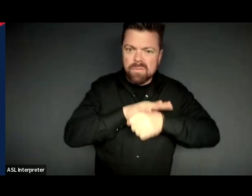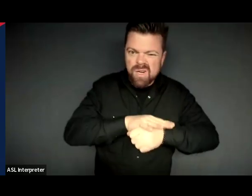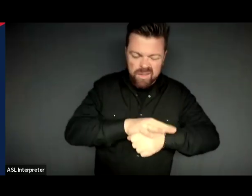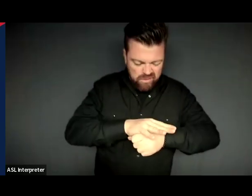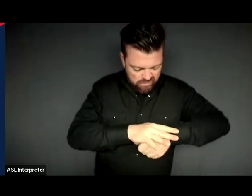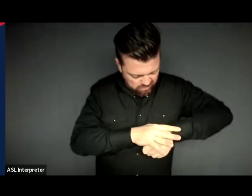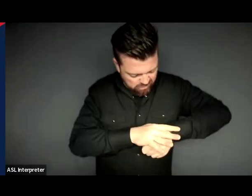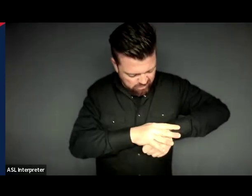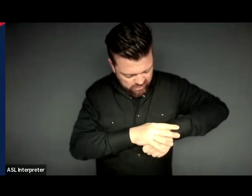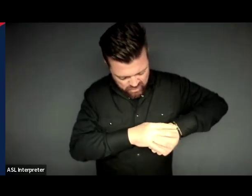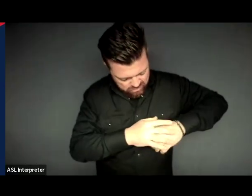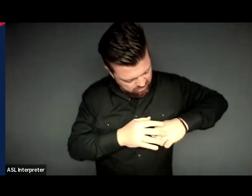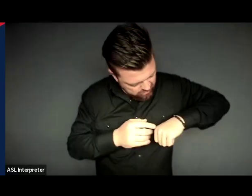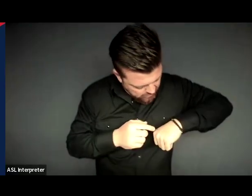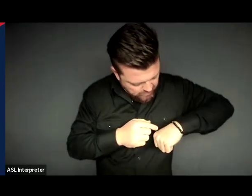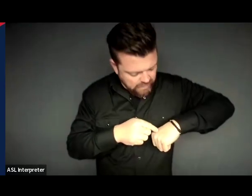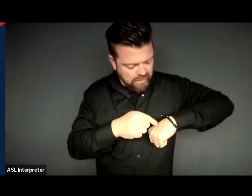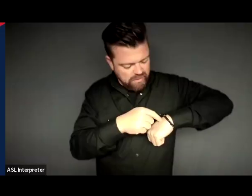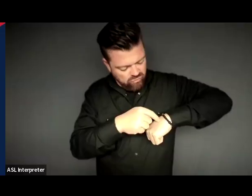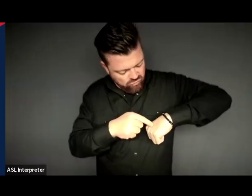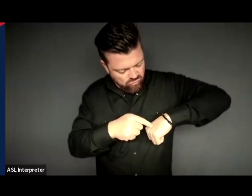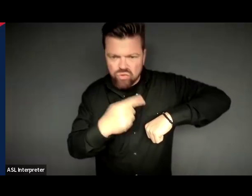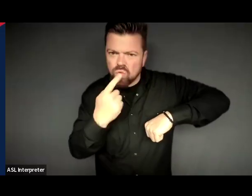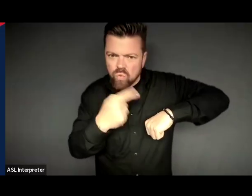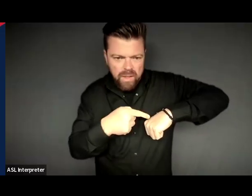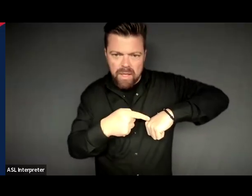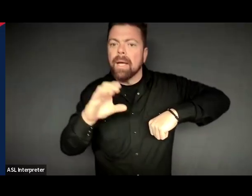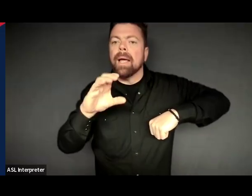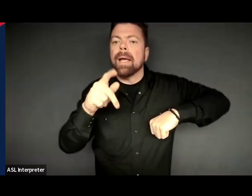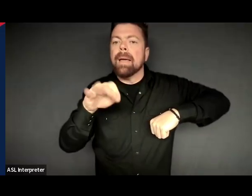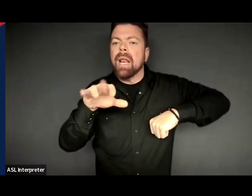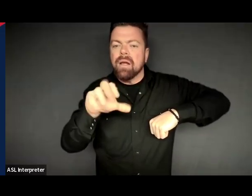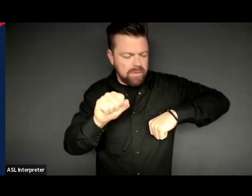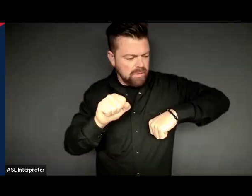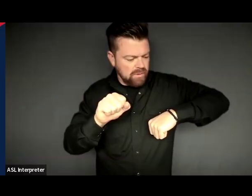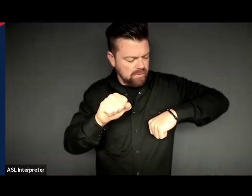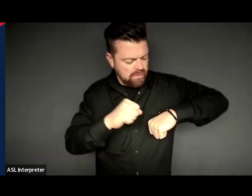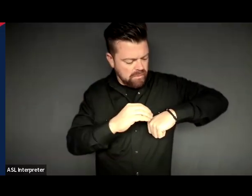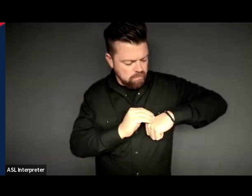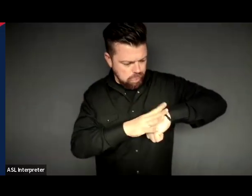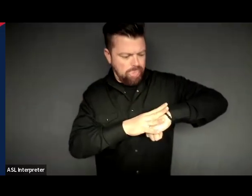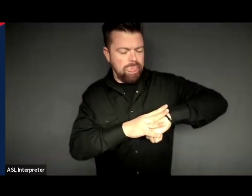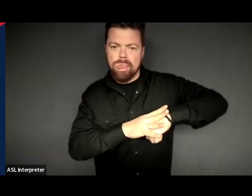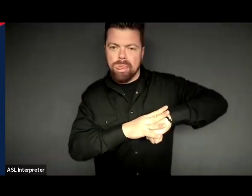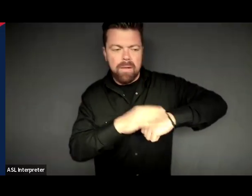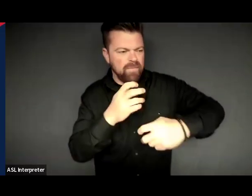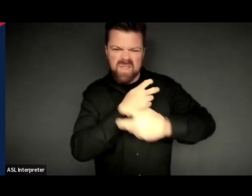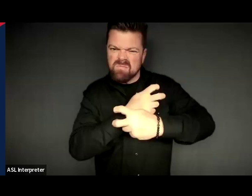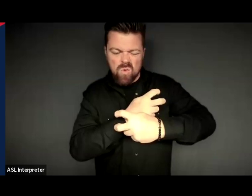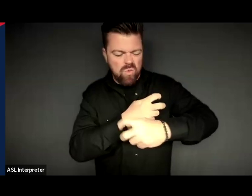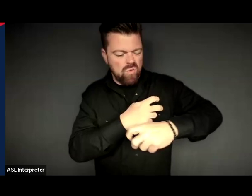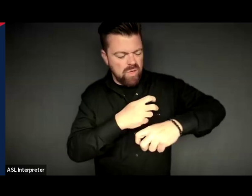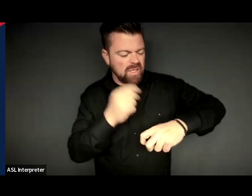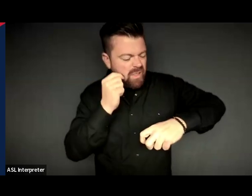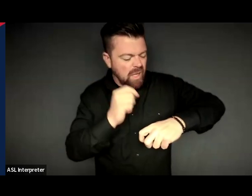spot, because the capillaries have broken over a bony area, you might have a red spot or a purple spot, depending